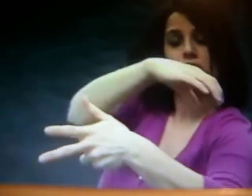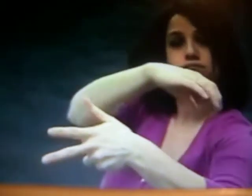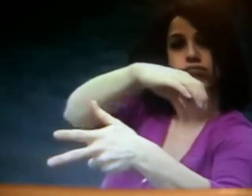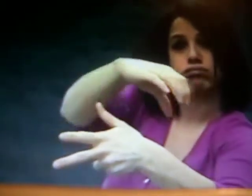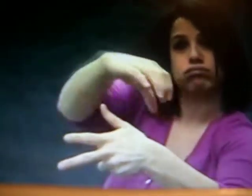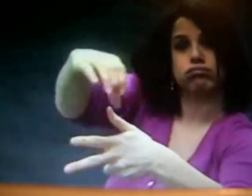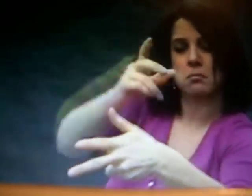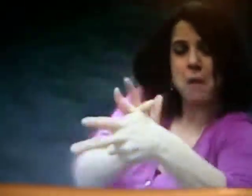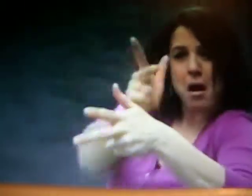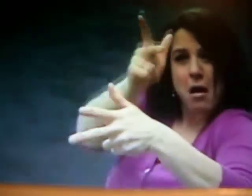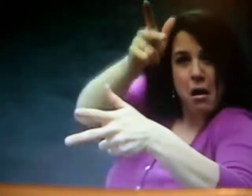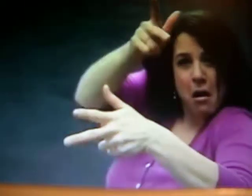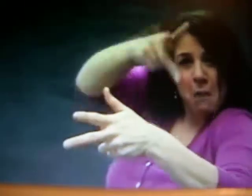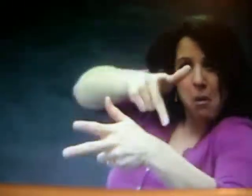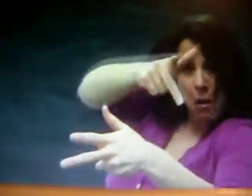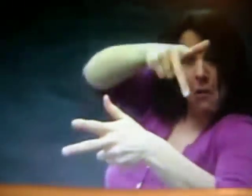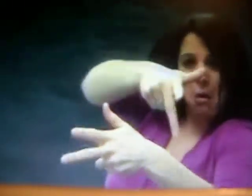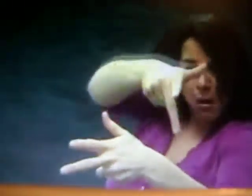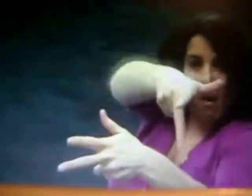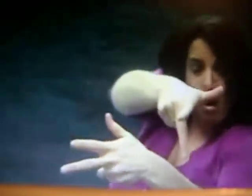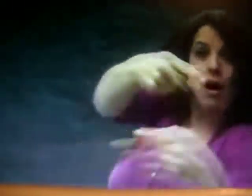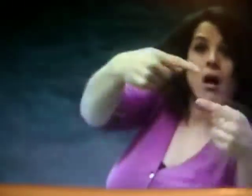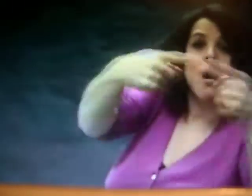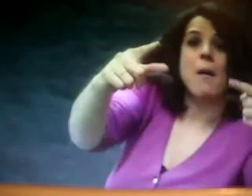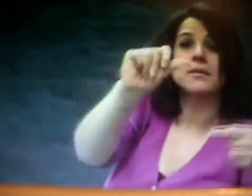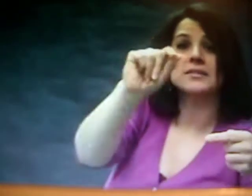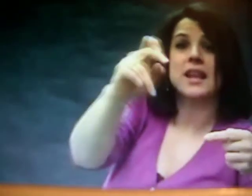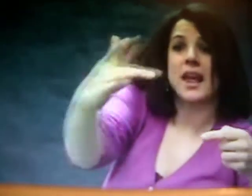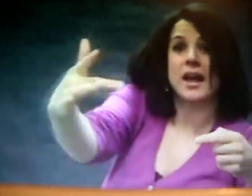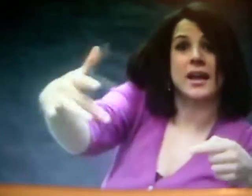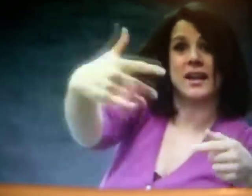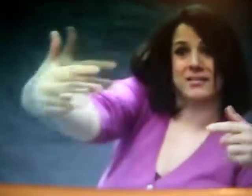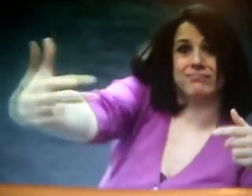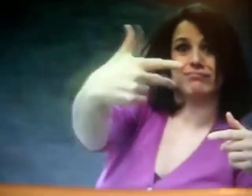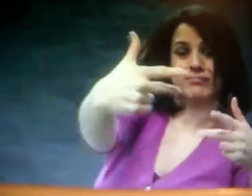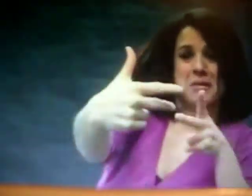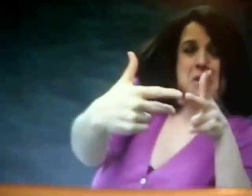And you know the flower pot that was on the side? They went on the side and hit the flower pot.